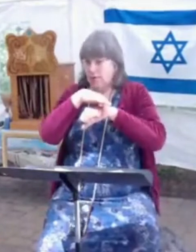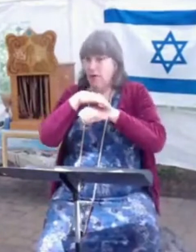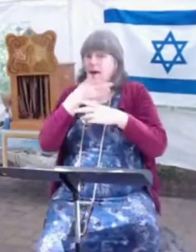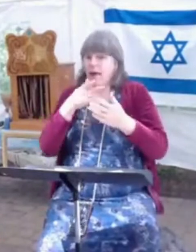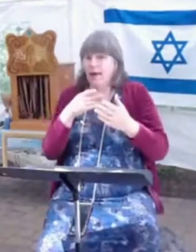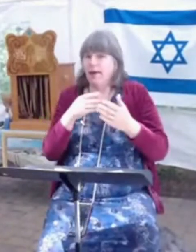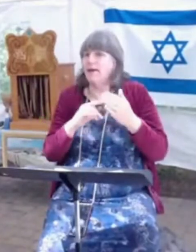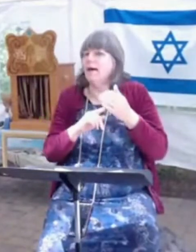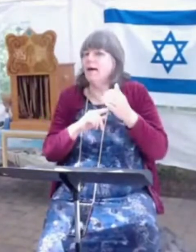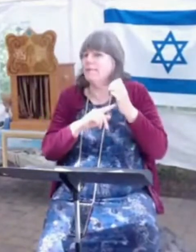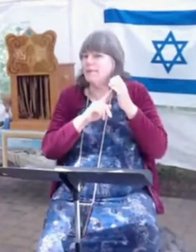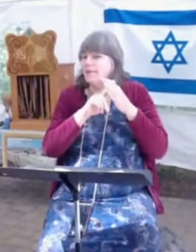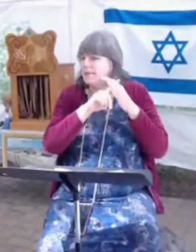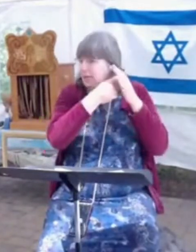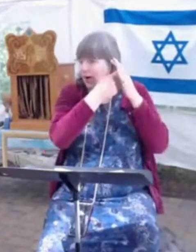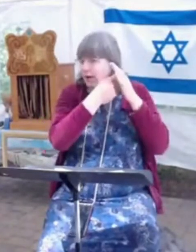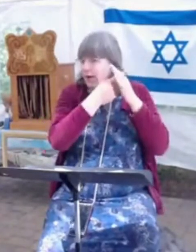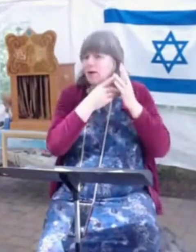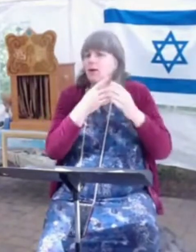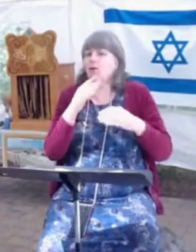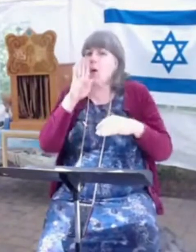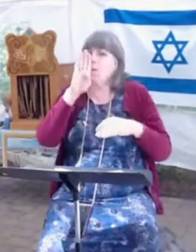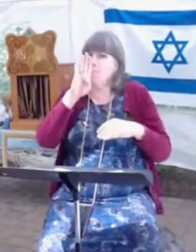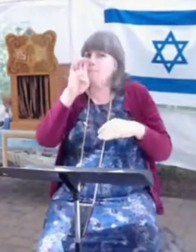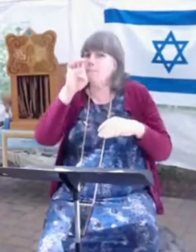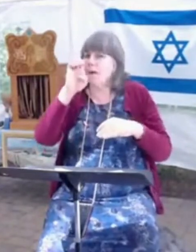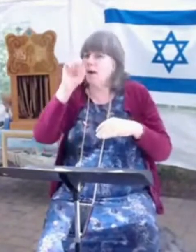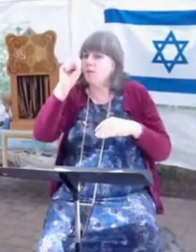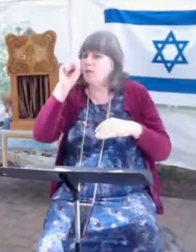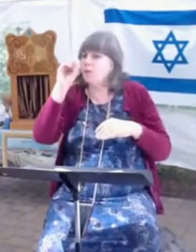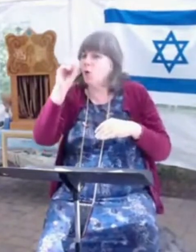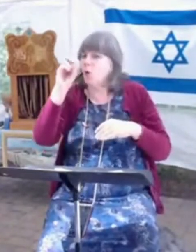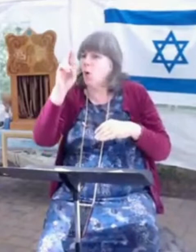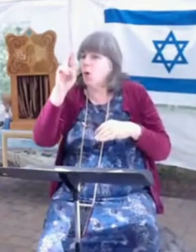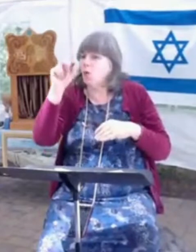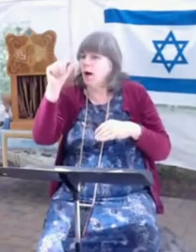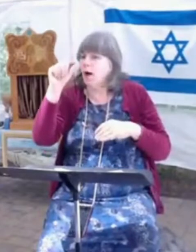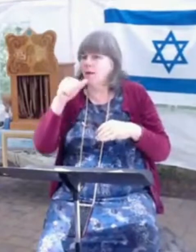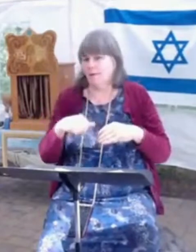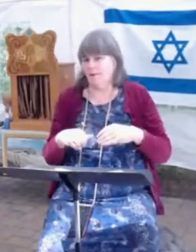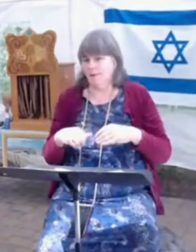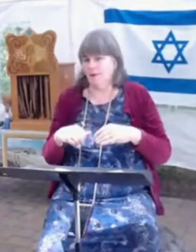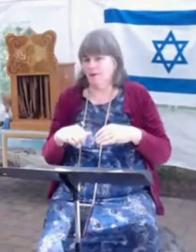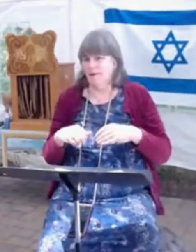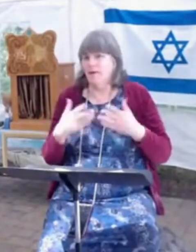motion. Plan B is these seven things that he just did.